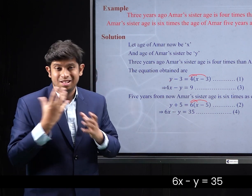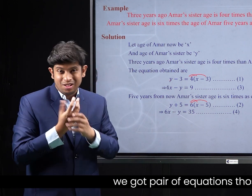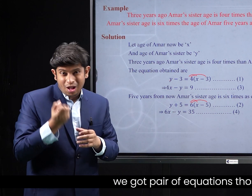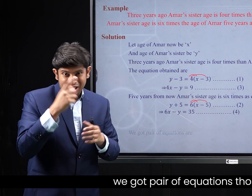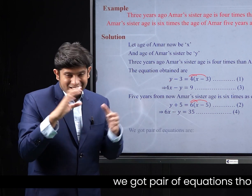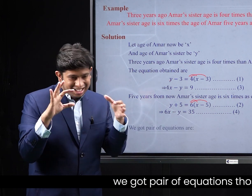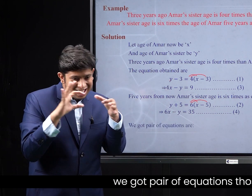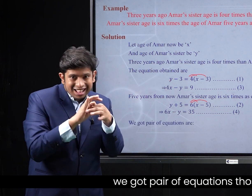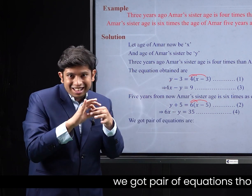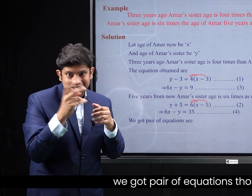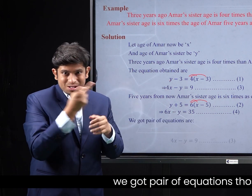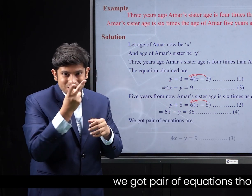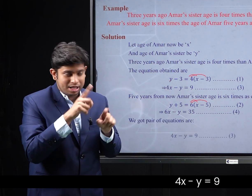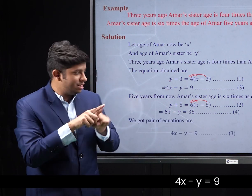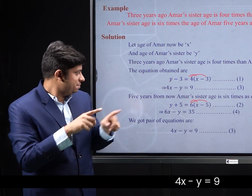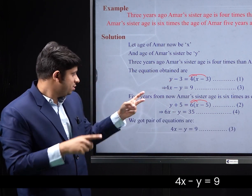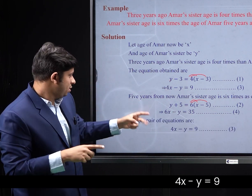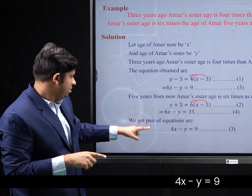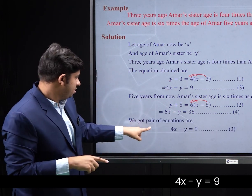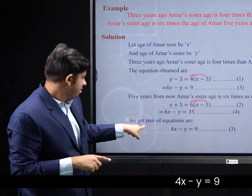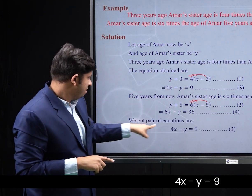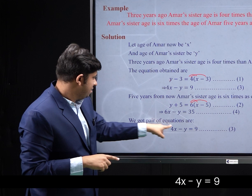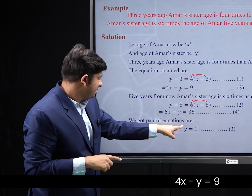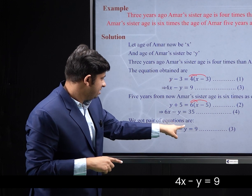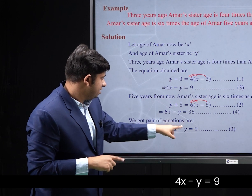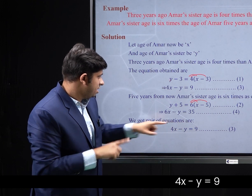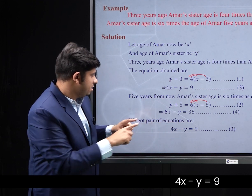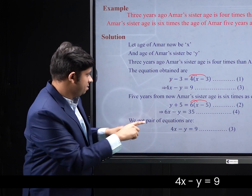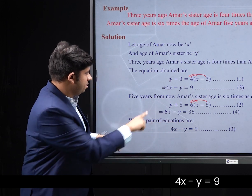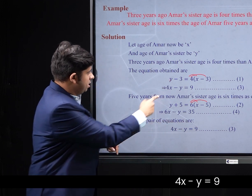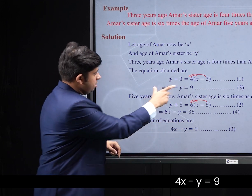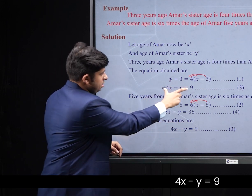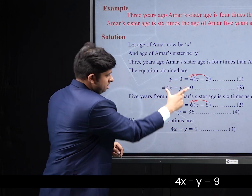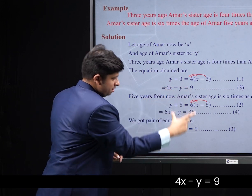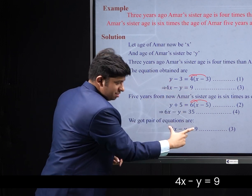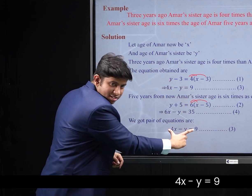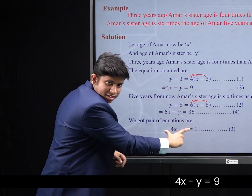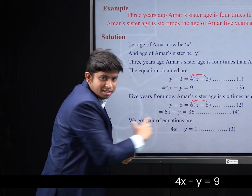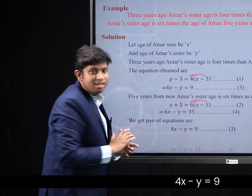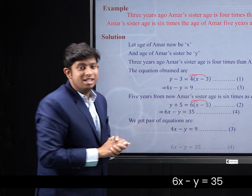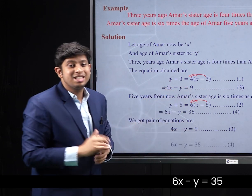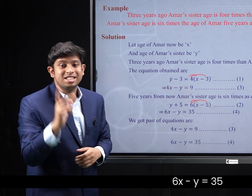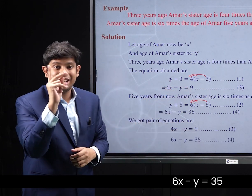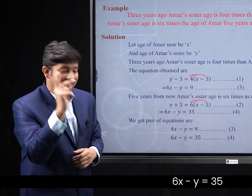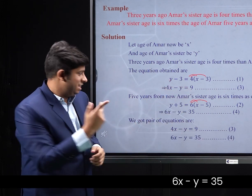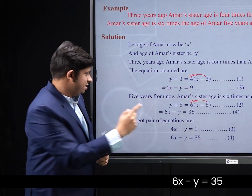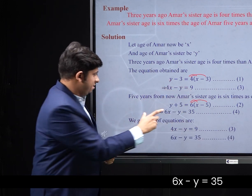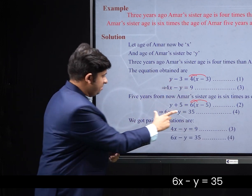We got pair of equations. Those are 4x minus y is equal to 9 and 6x minus y is equal